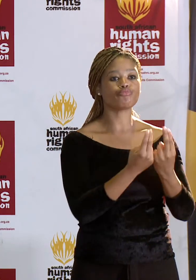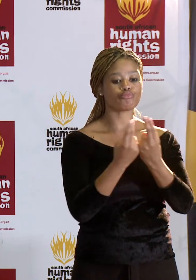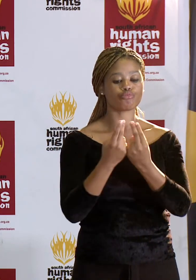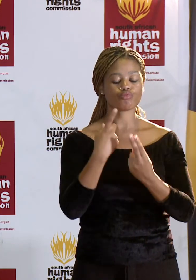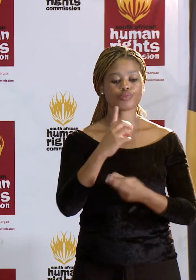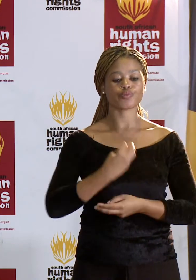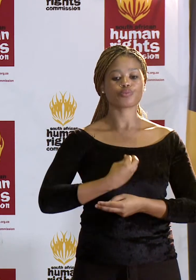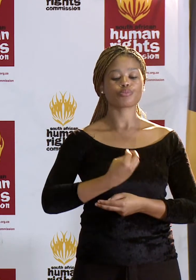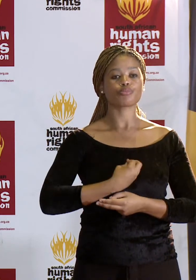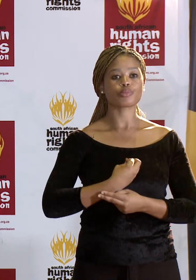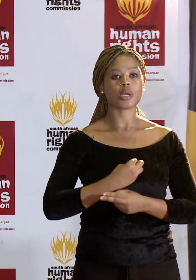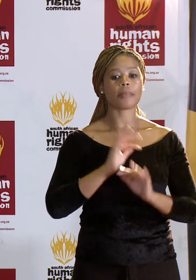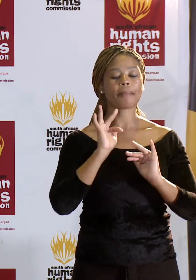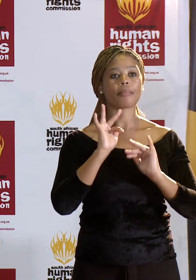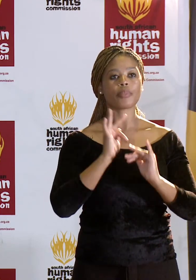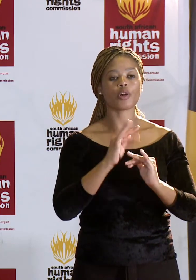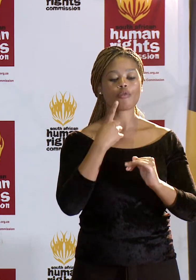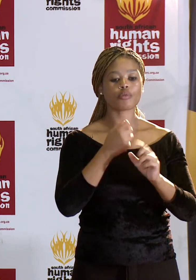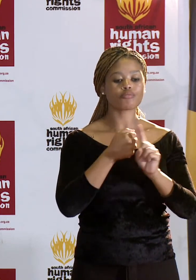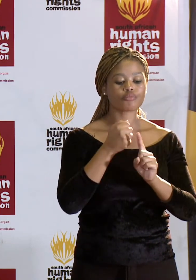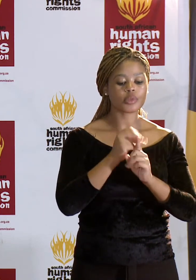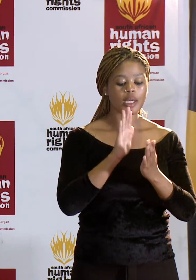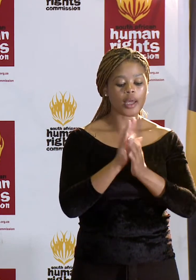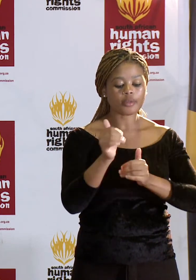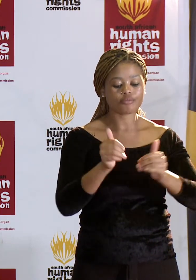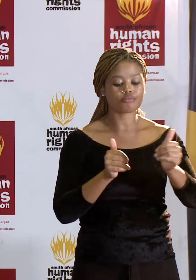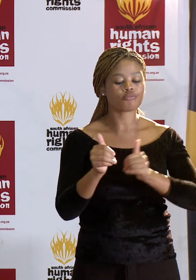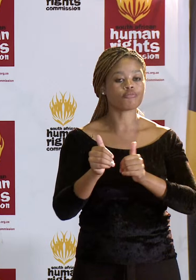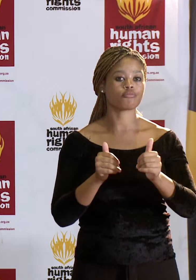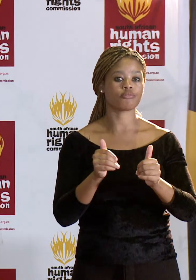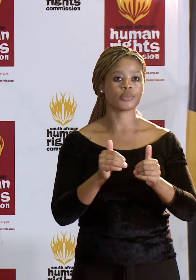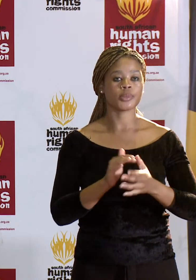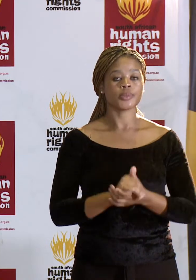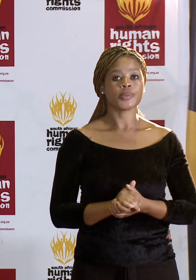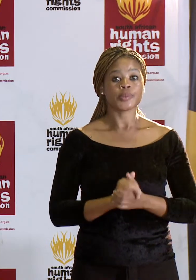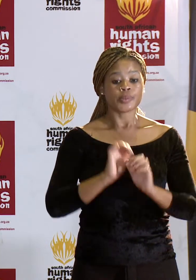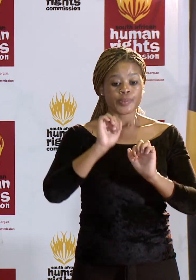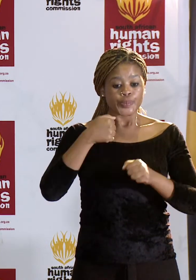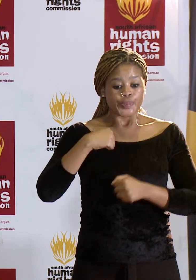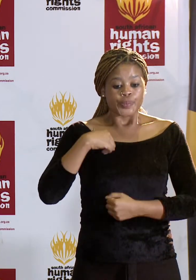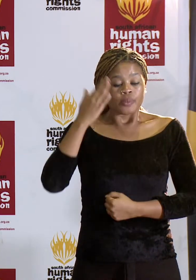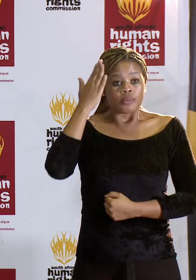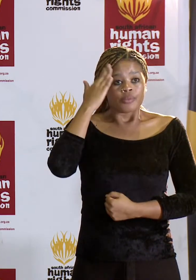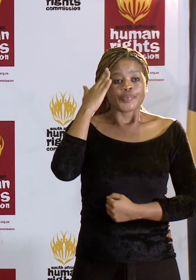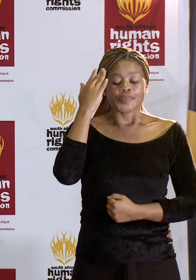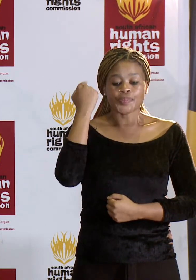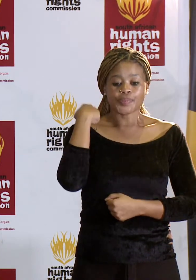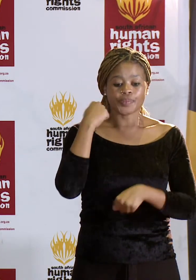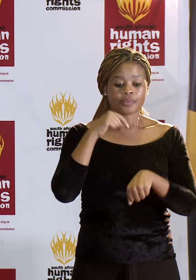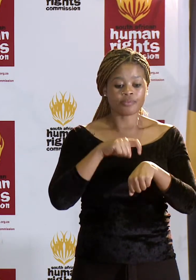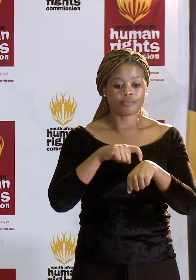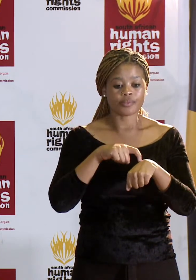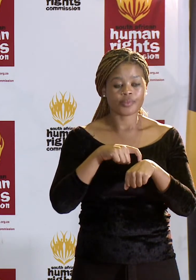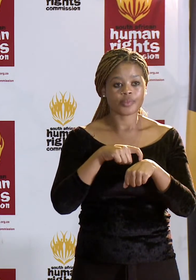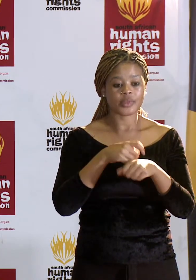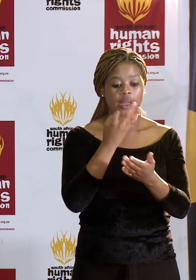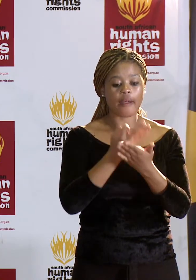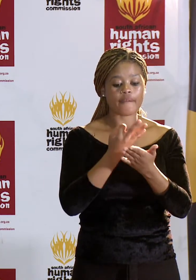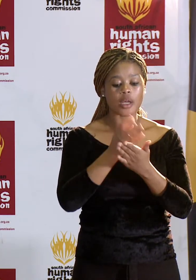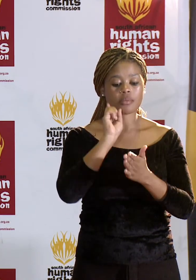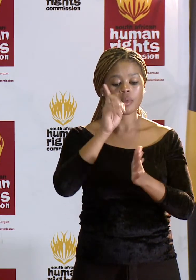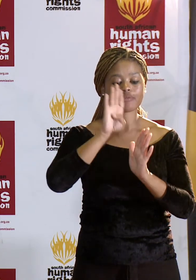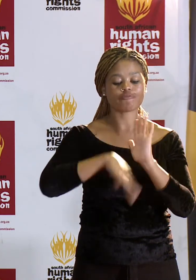young people to mobilize and organize. We know that during the Fees Must